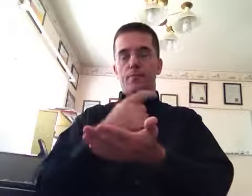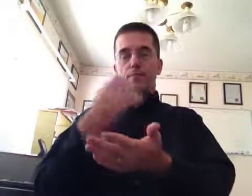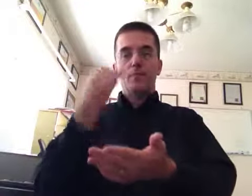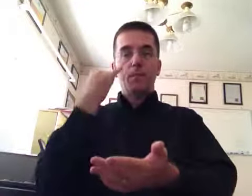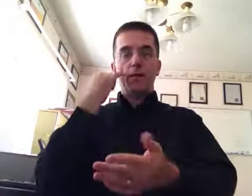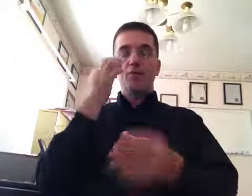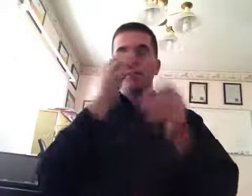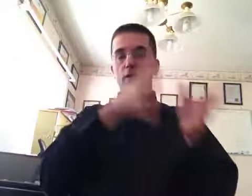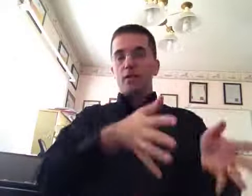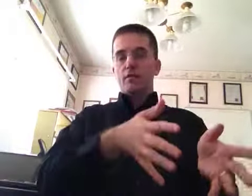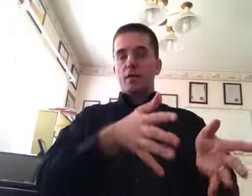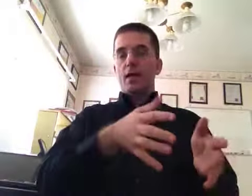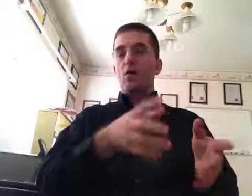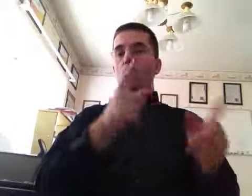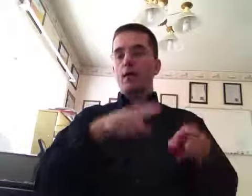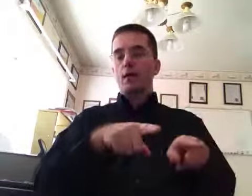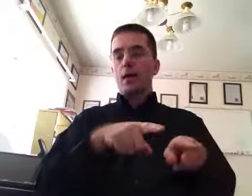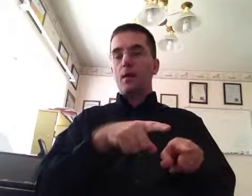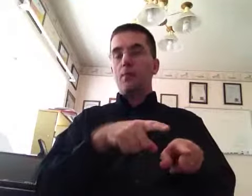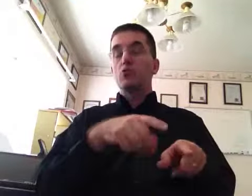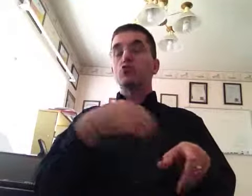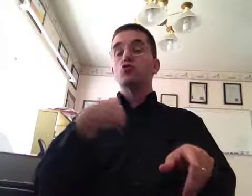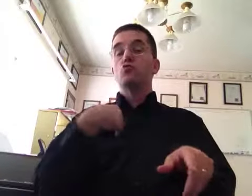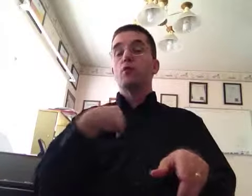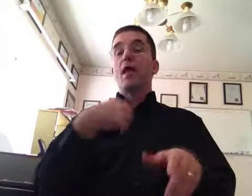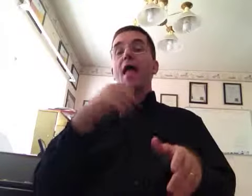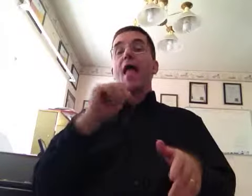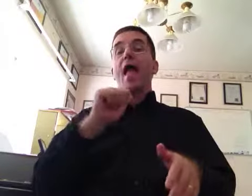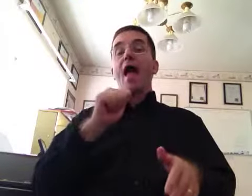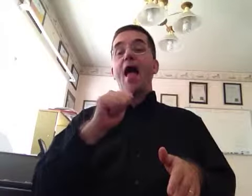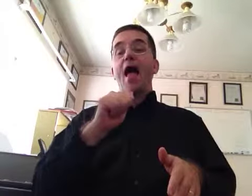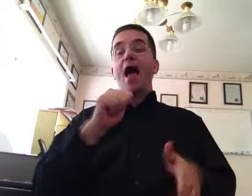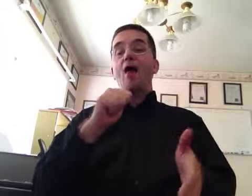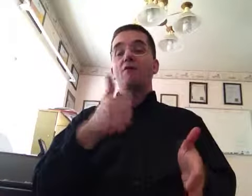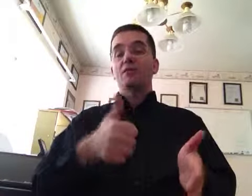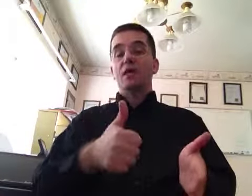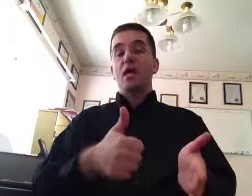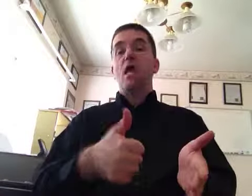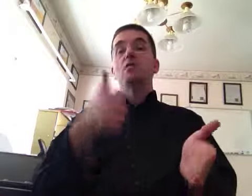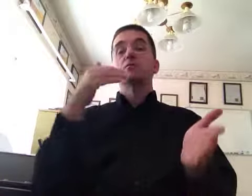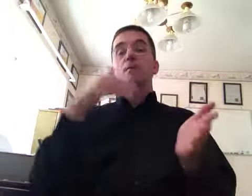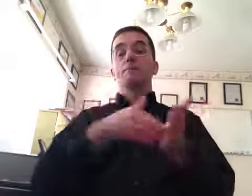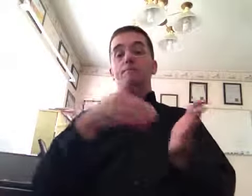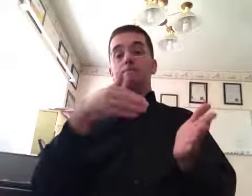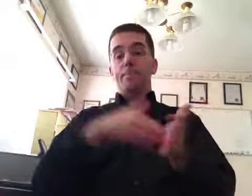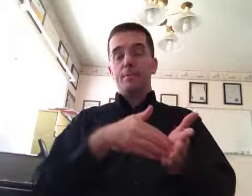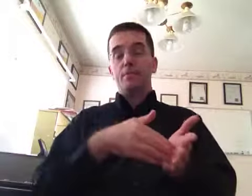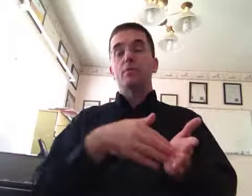of dollars. Yeah. That you're going to retire with, and where you were left about